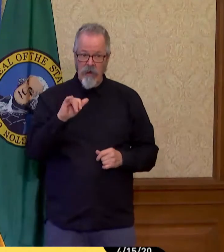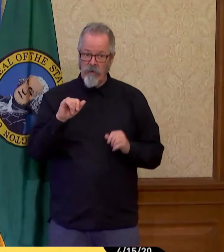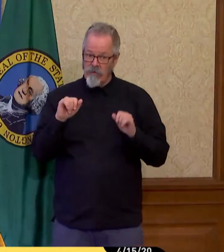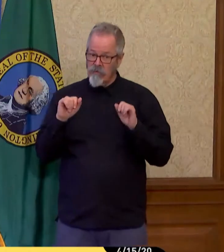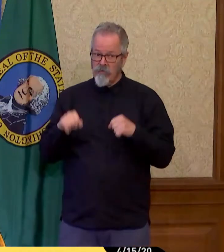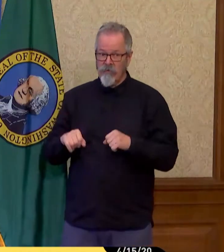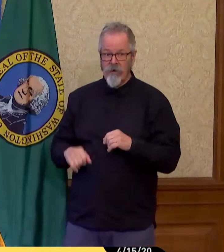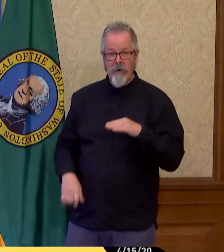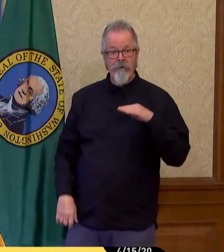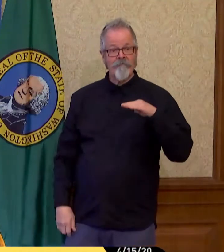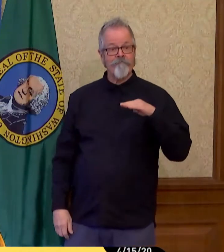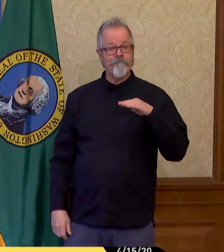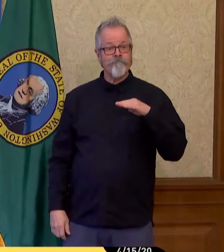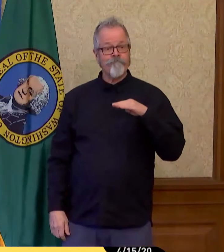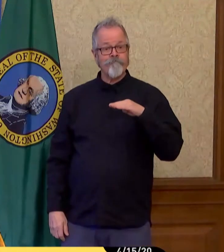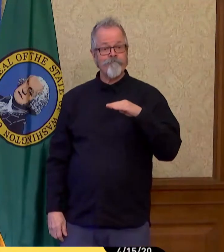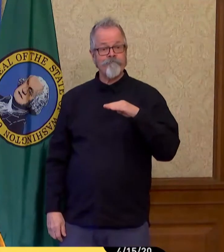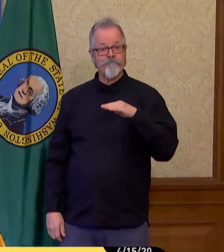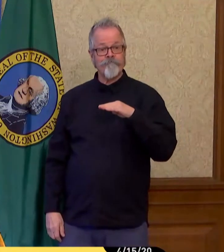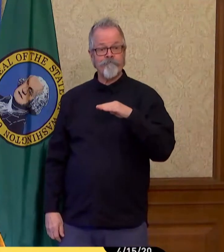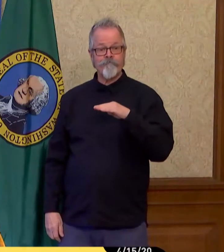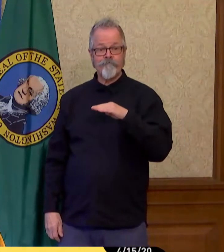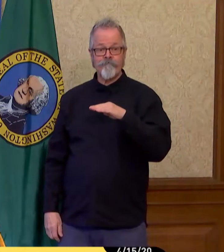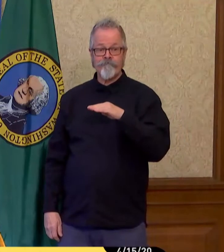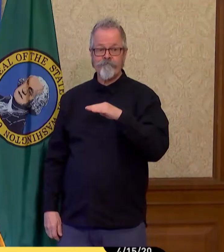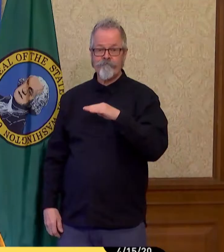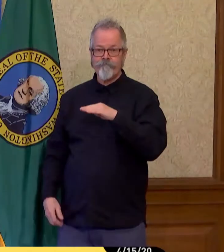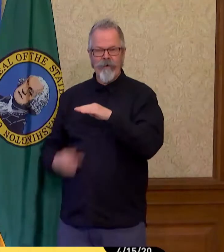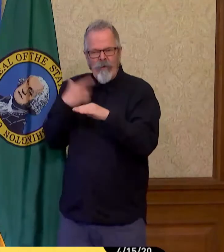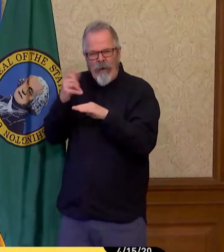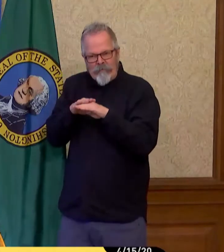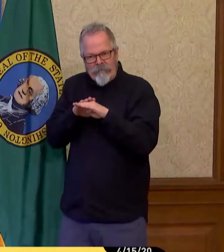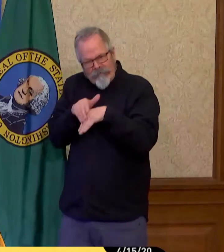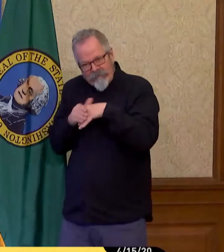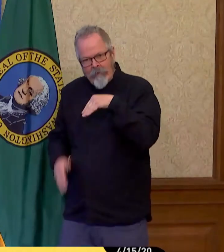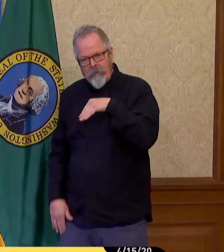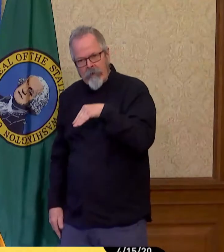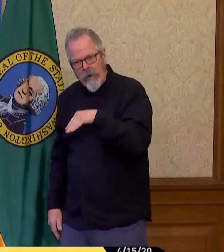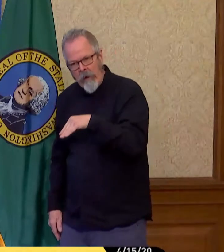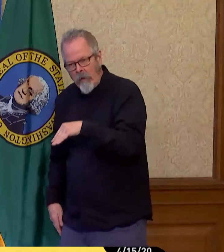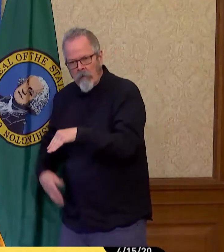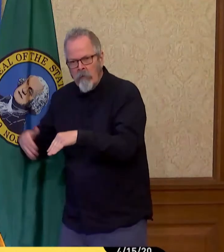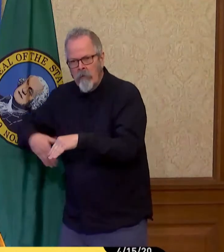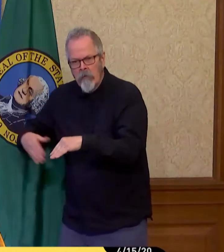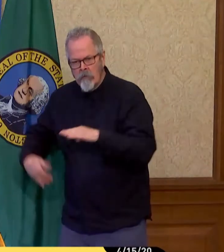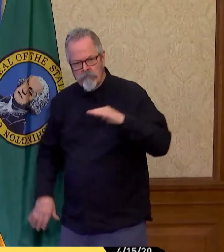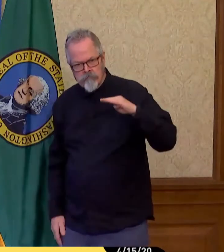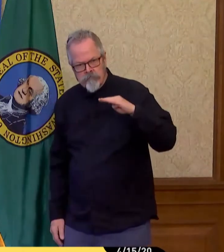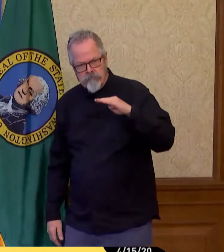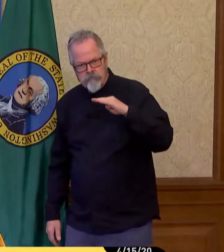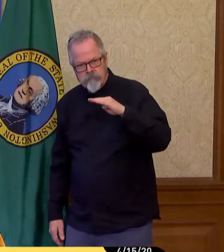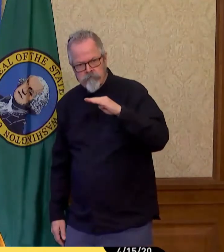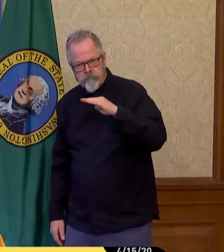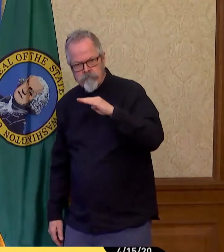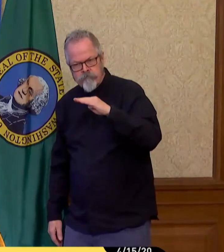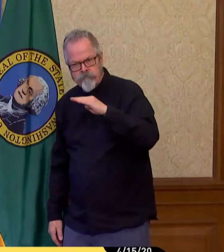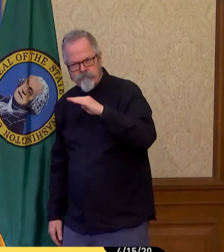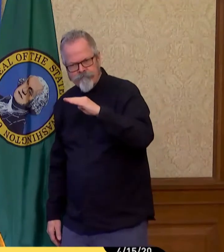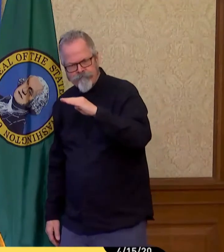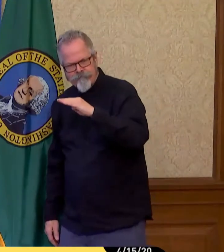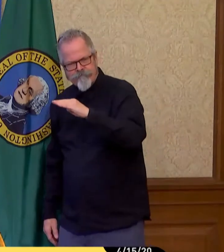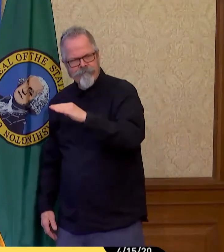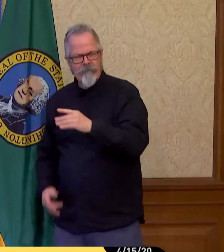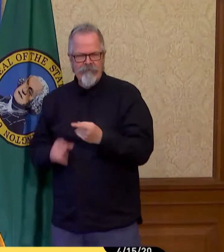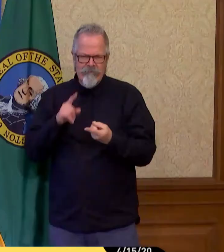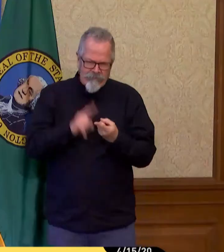Obviously, that's what we want to do, and that's what we need to do. So the question is how to achieve that. Well, one thing is to continue on